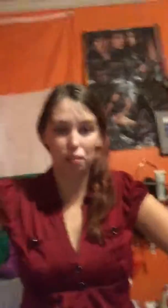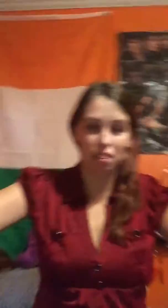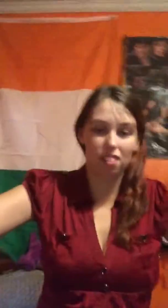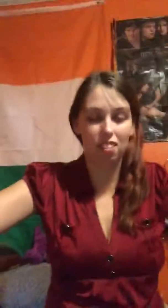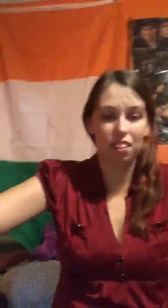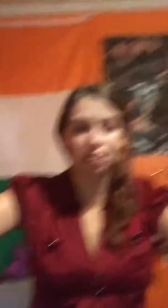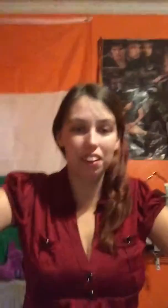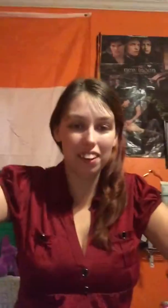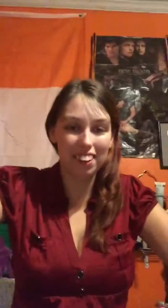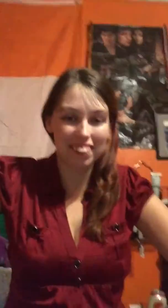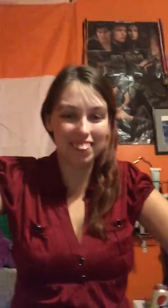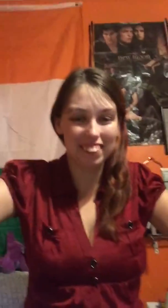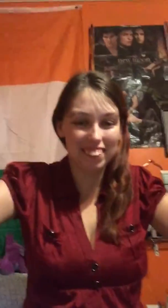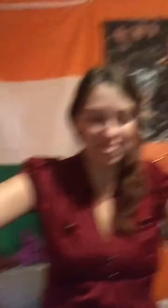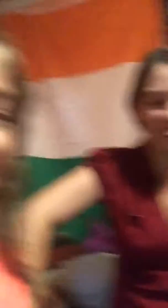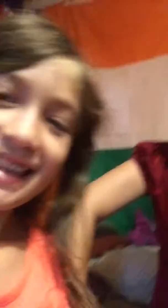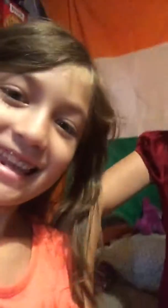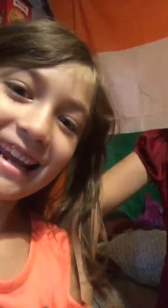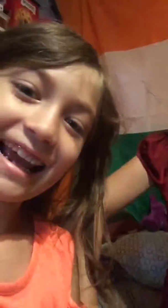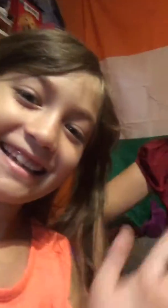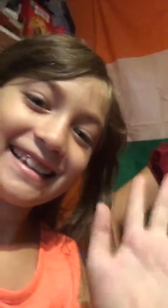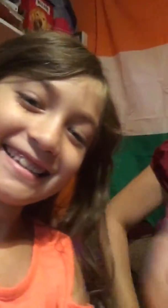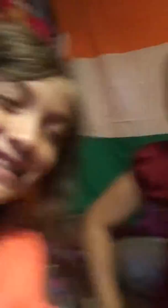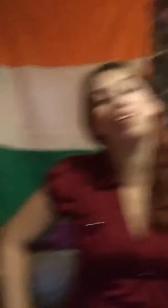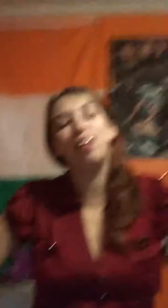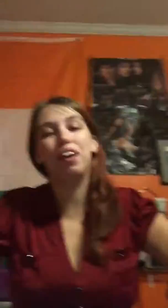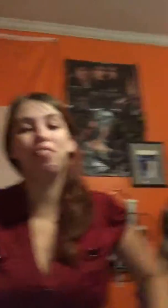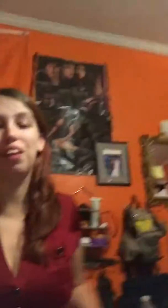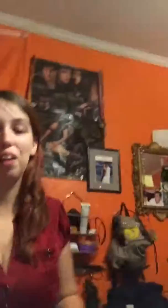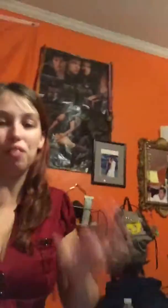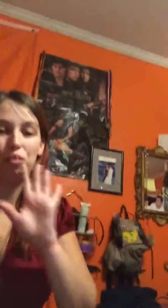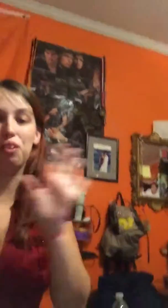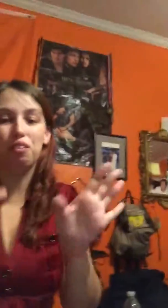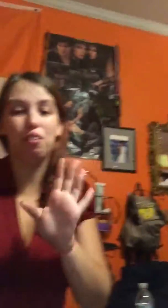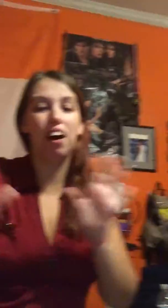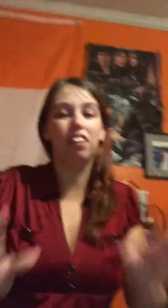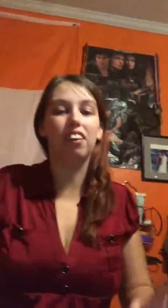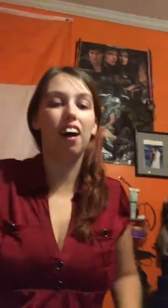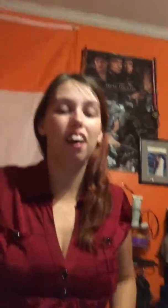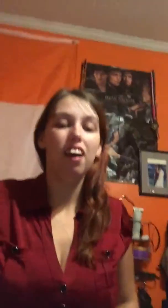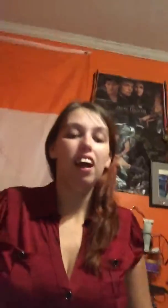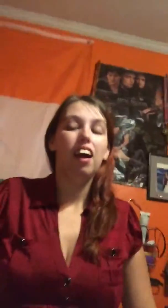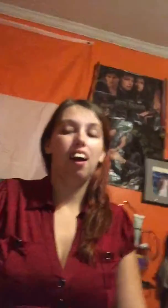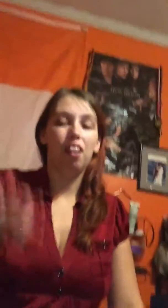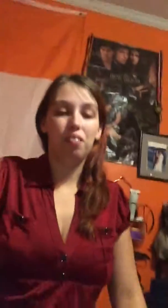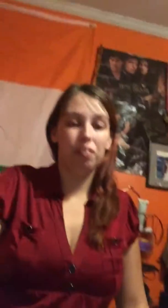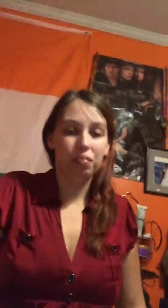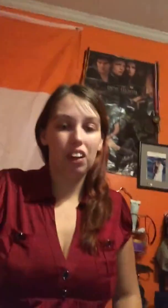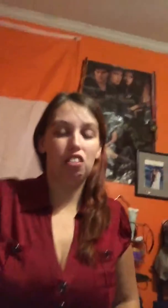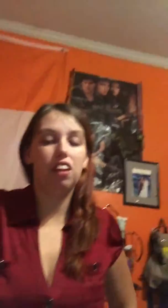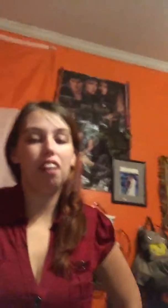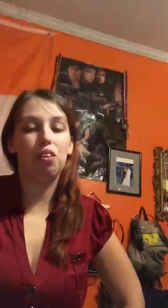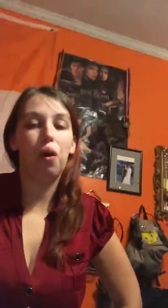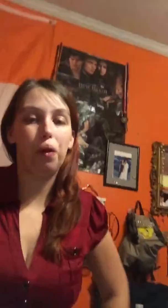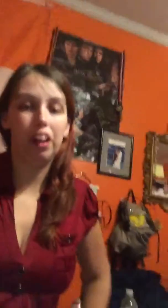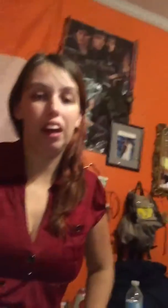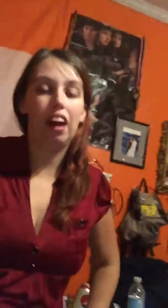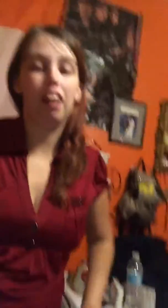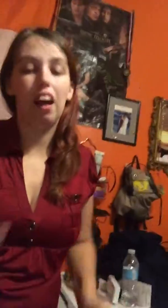seem to sit still. Hi, guys. So, I'm sorry if the camera's moving around a lot. She likes to hold it and I